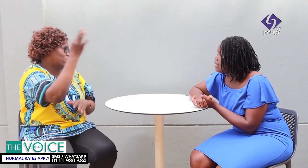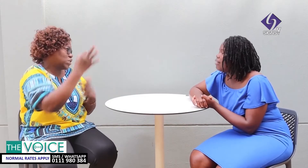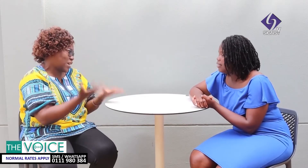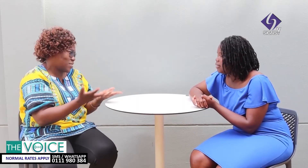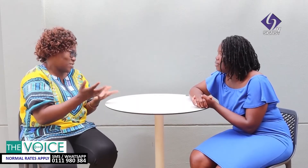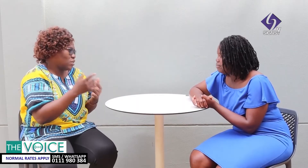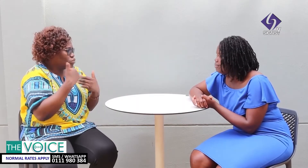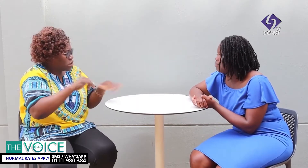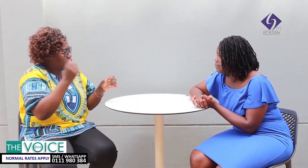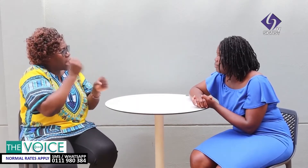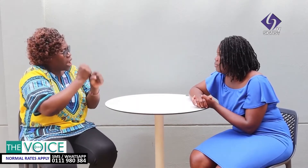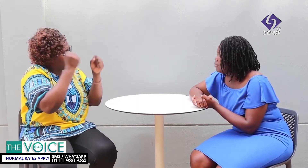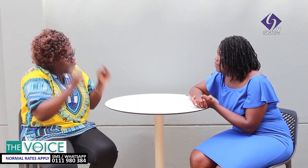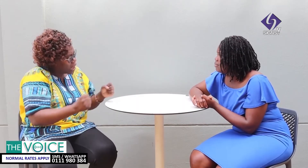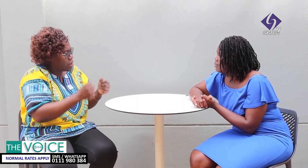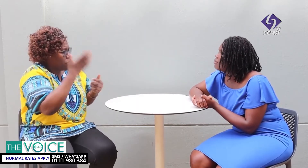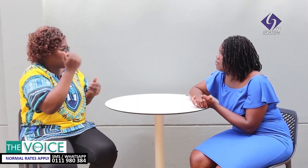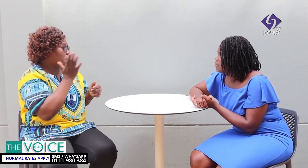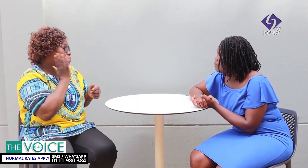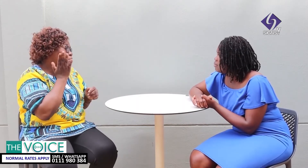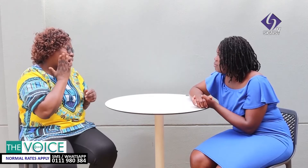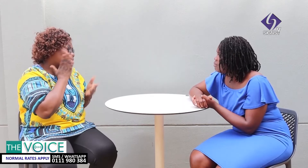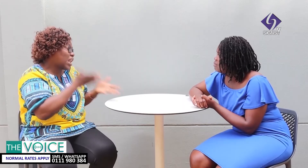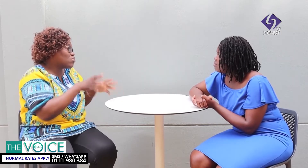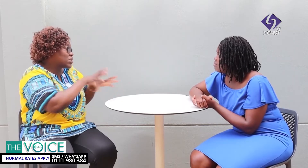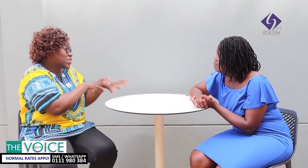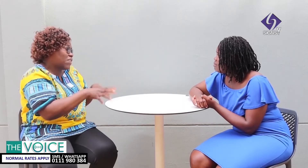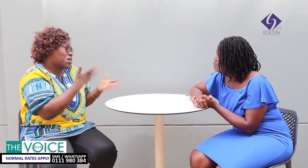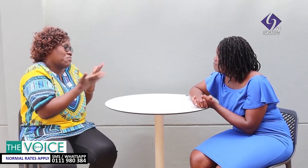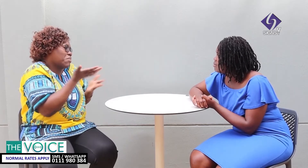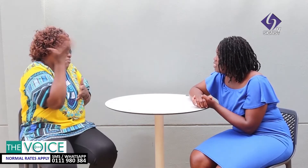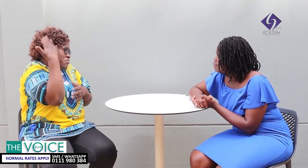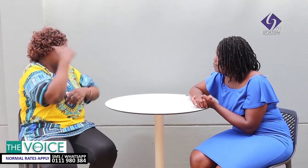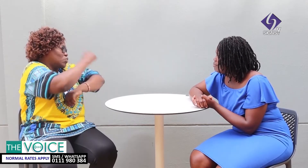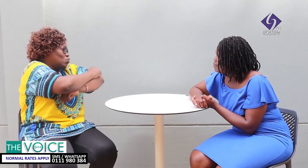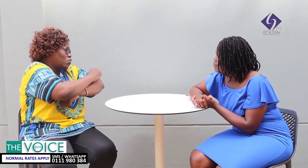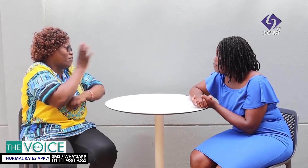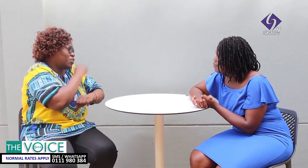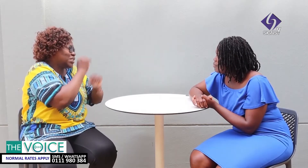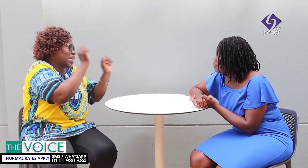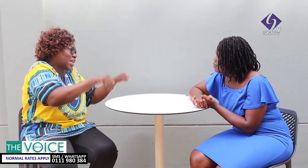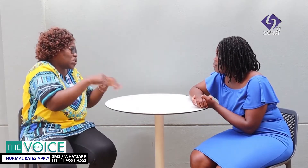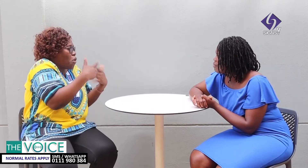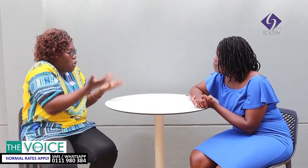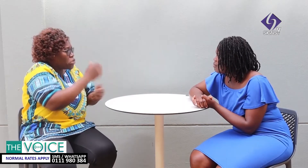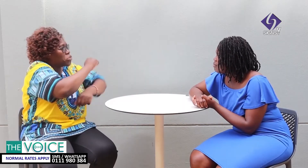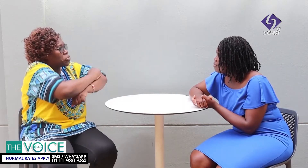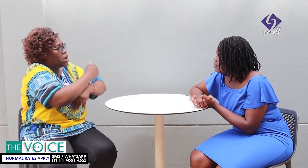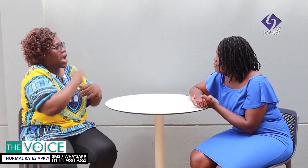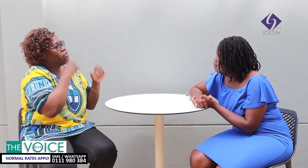able to support someone, you give it. Maybe this girl doesn't have Colgate or innerwears. You have to be there and you have to